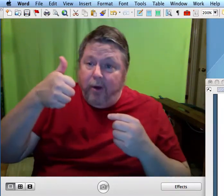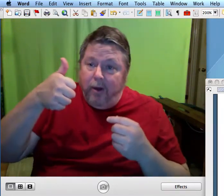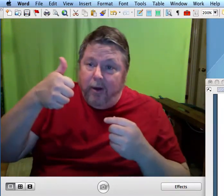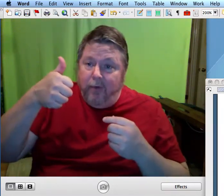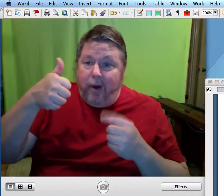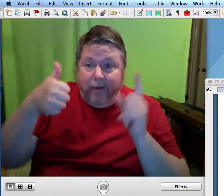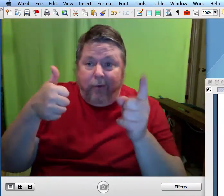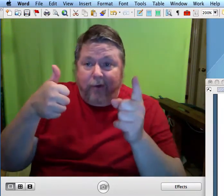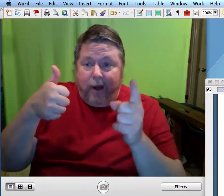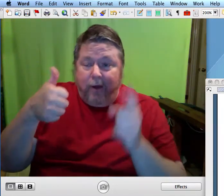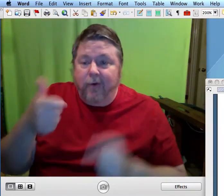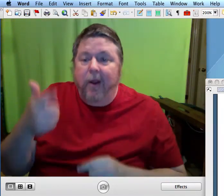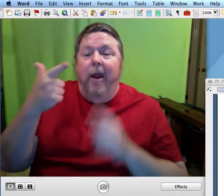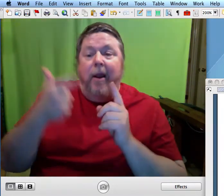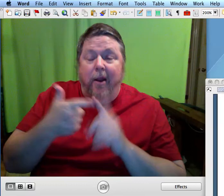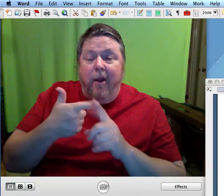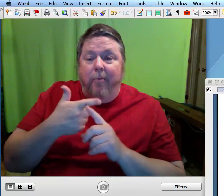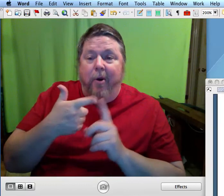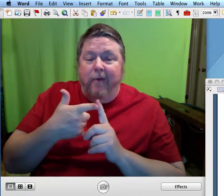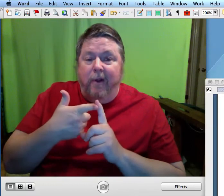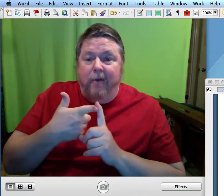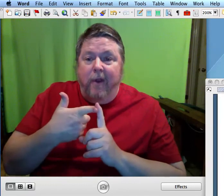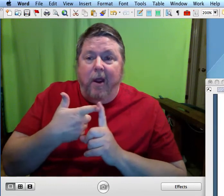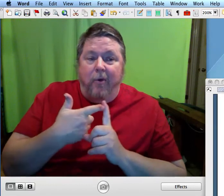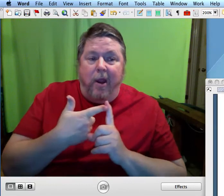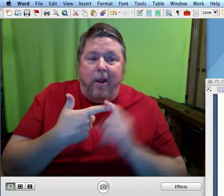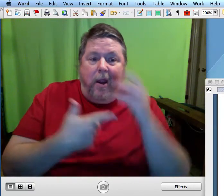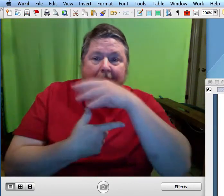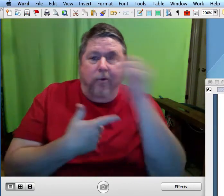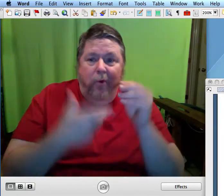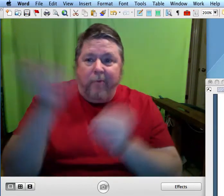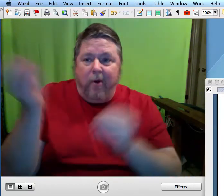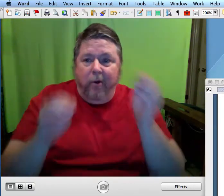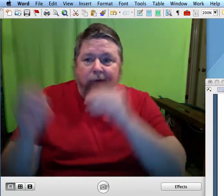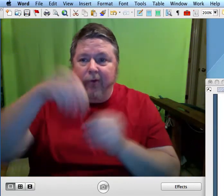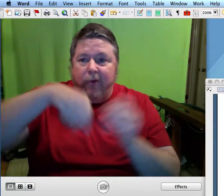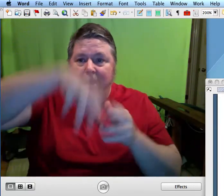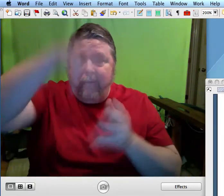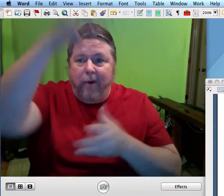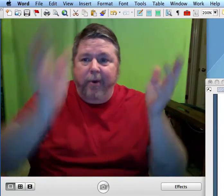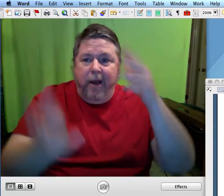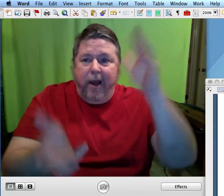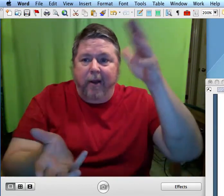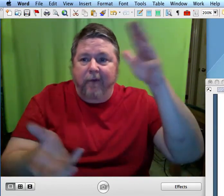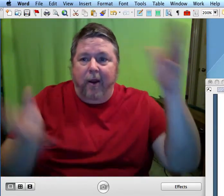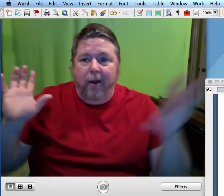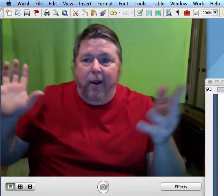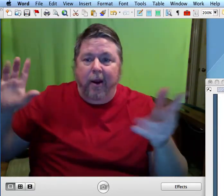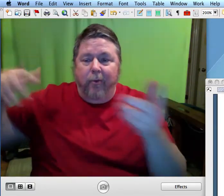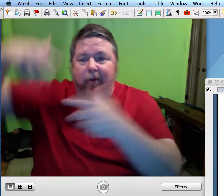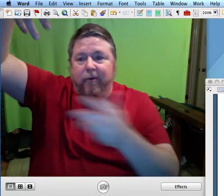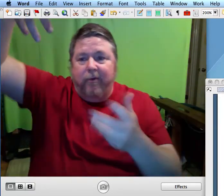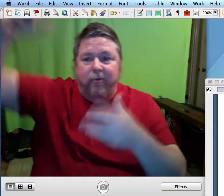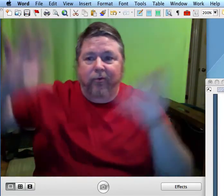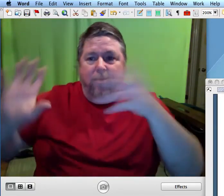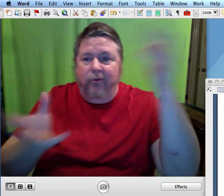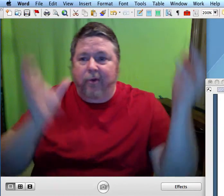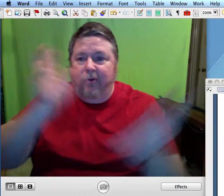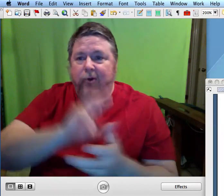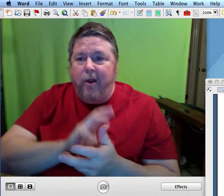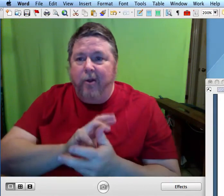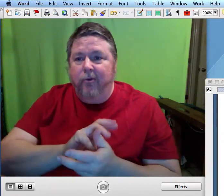it, right? There's a challenge. And then the other part of it is, okay, and which part goes first, and how do I open in ASL, and what